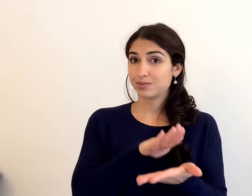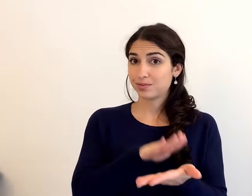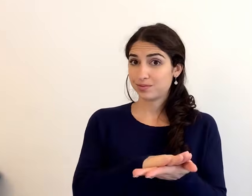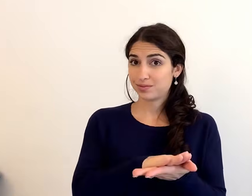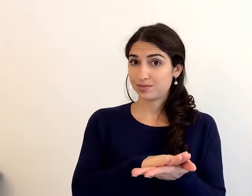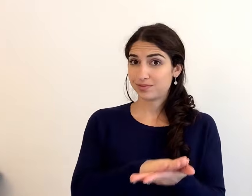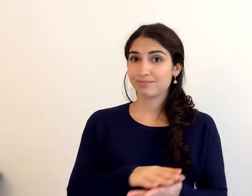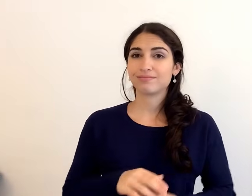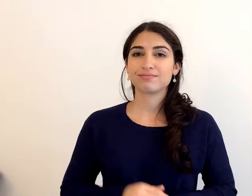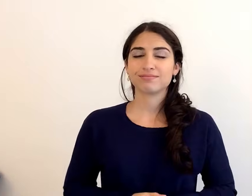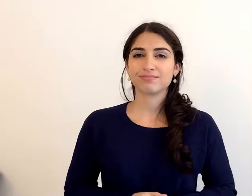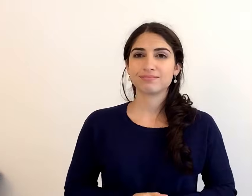School,